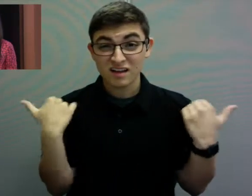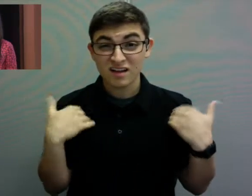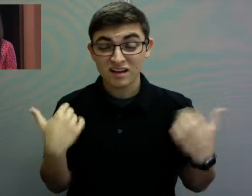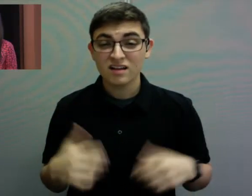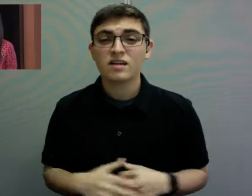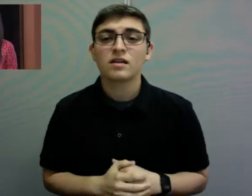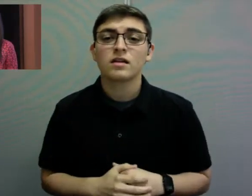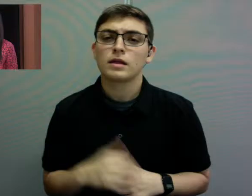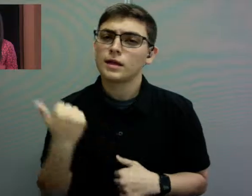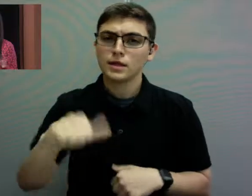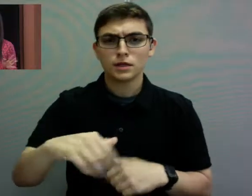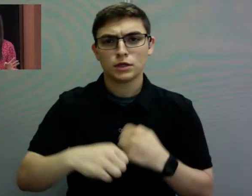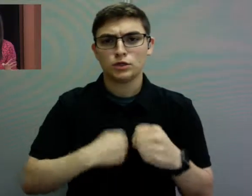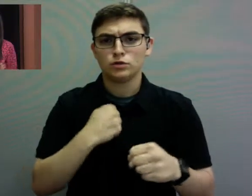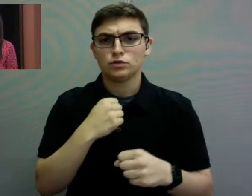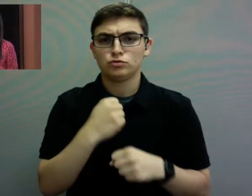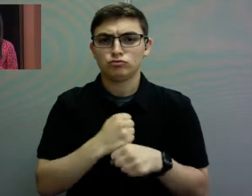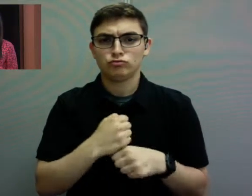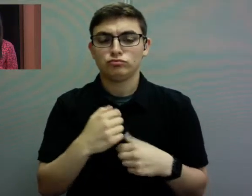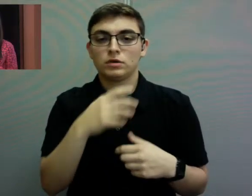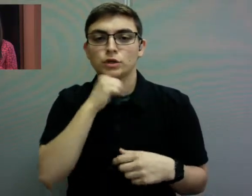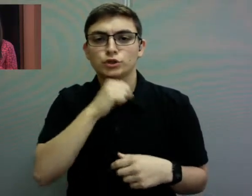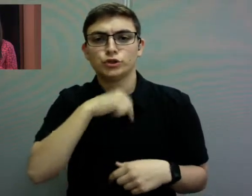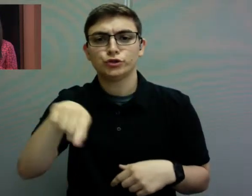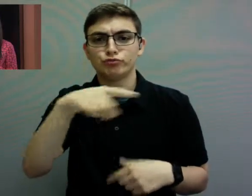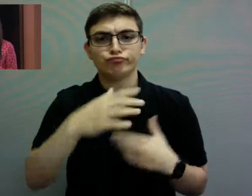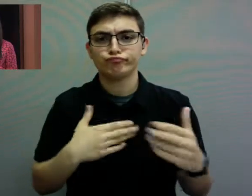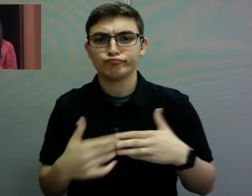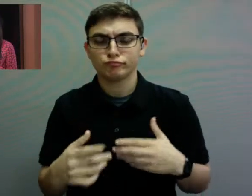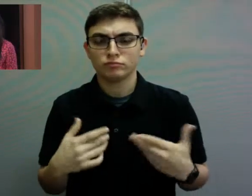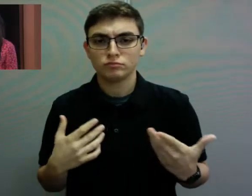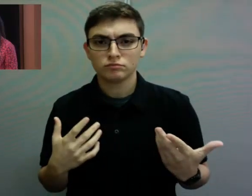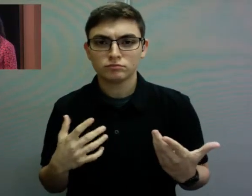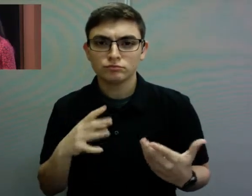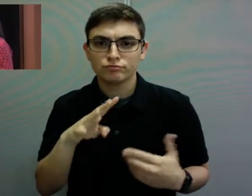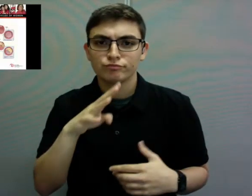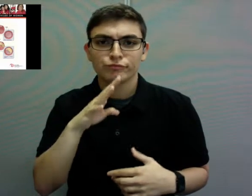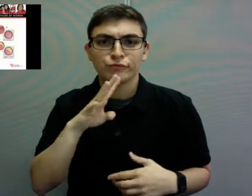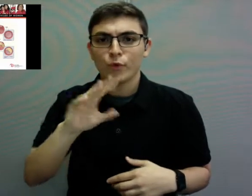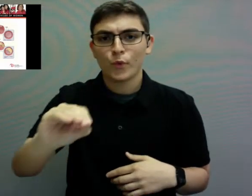but there's so much that we can do at any age to still help with your heart disease.